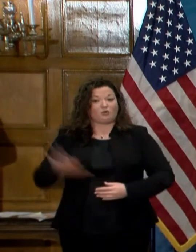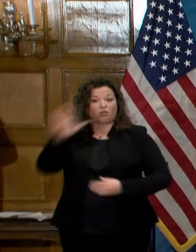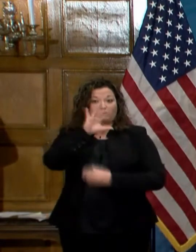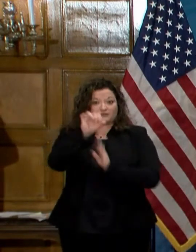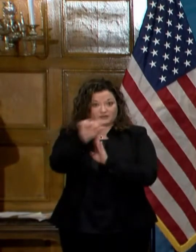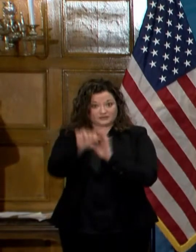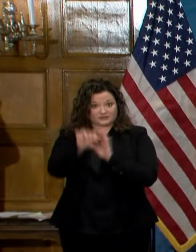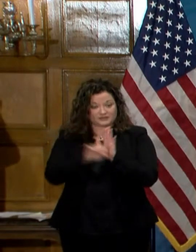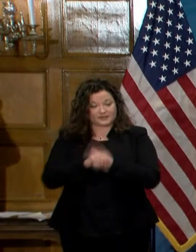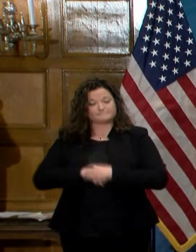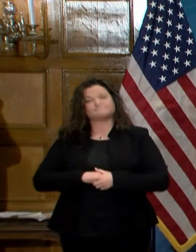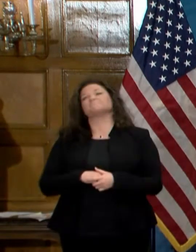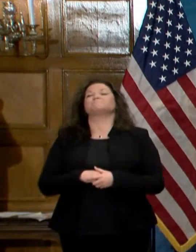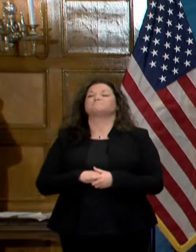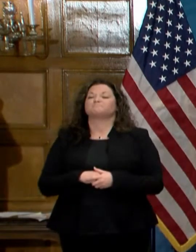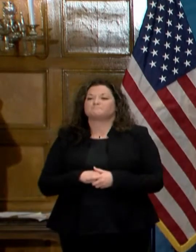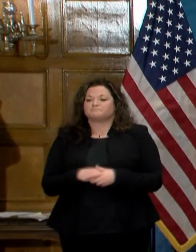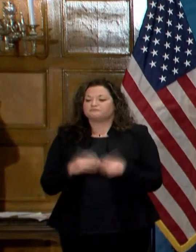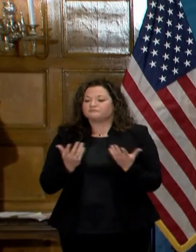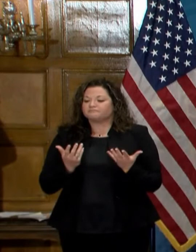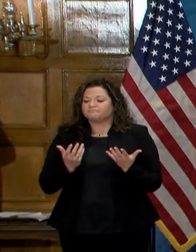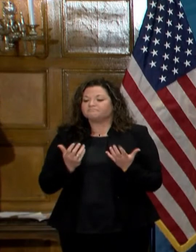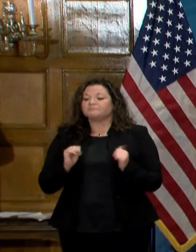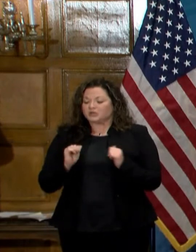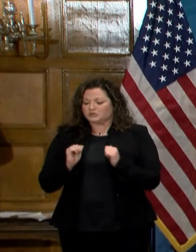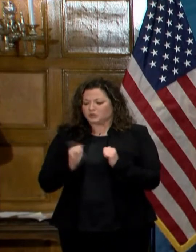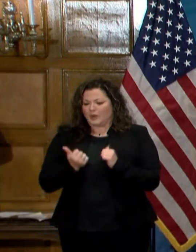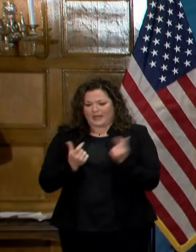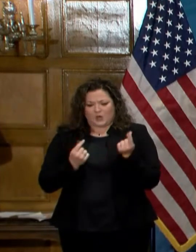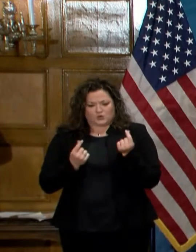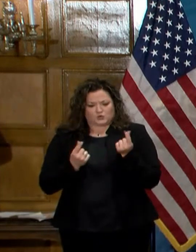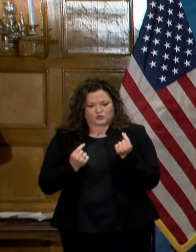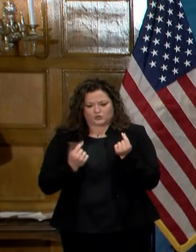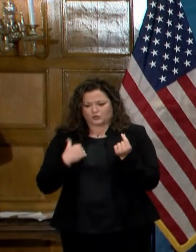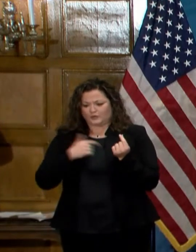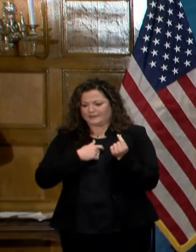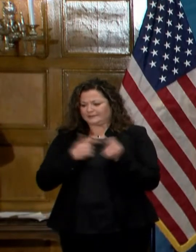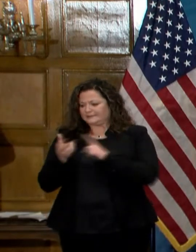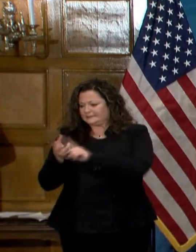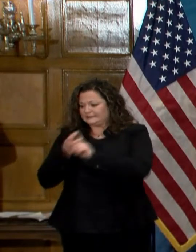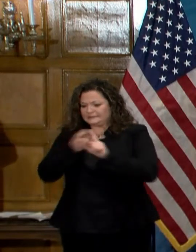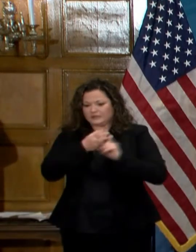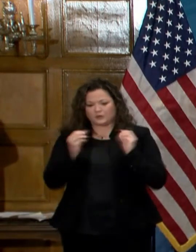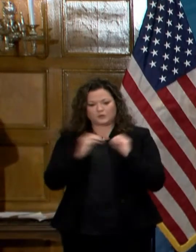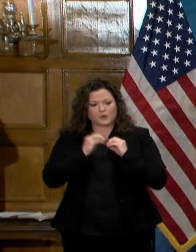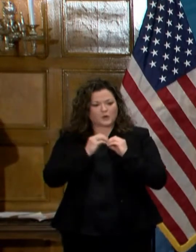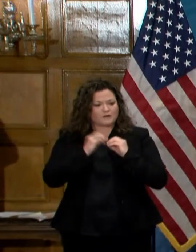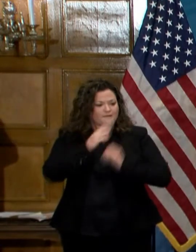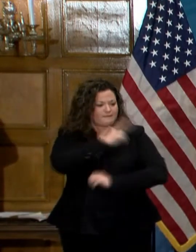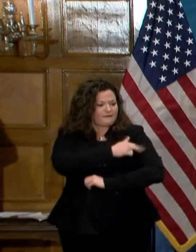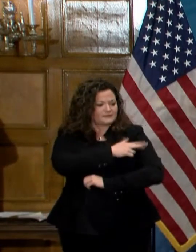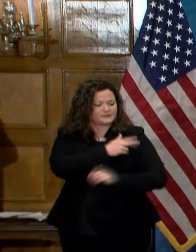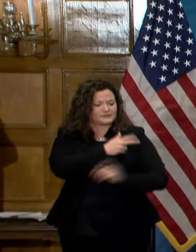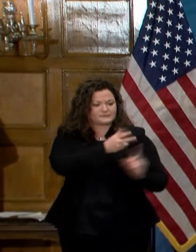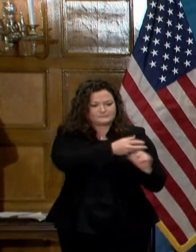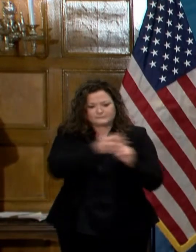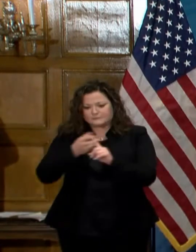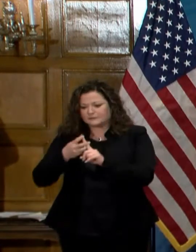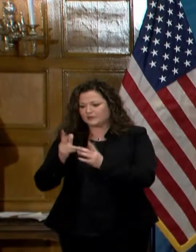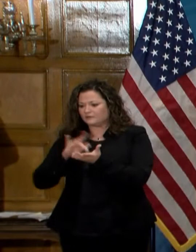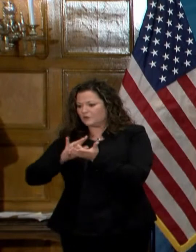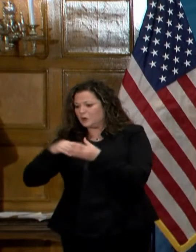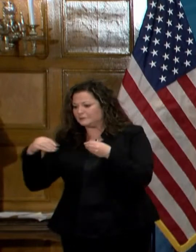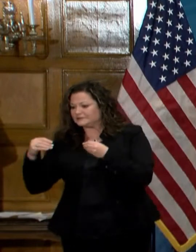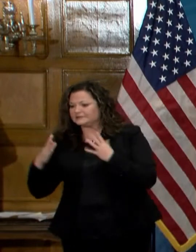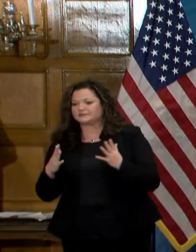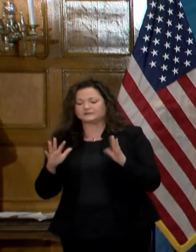we looked at what we need to do to enroll more hospitals, clinics, pharmacies, as well